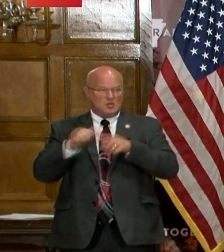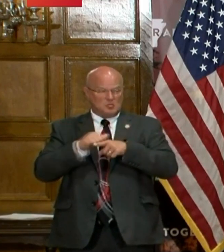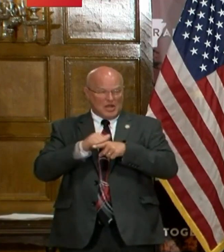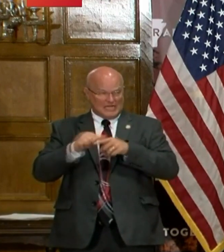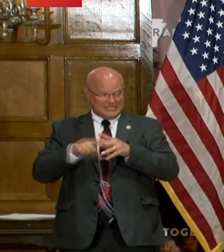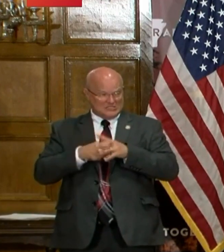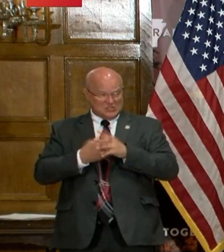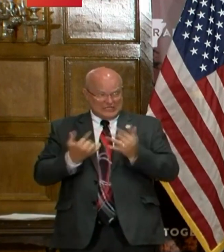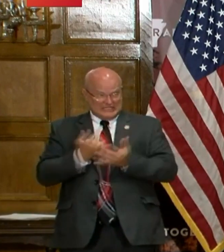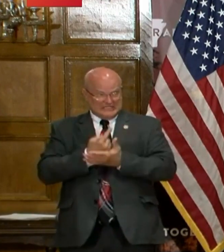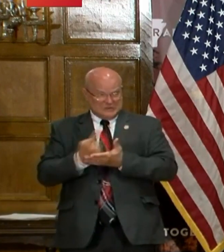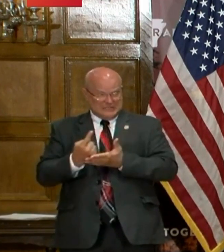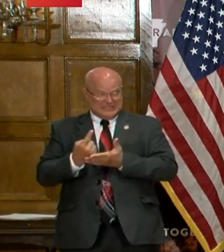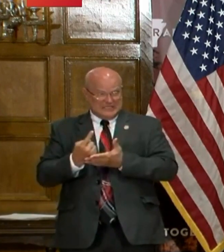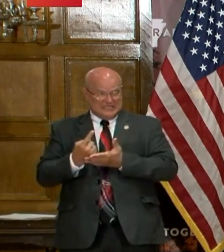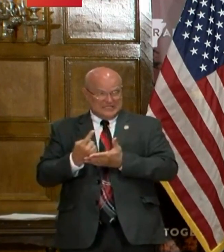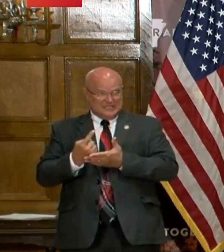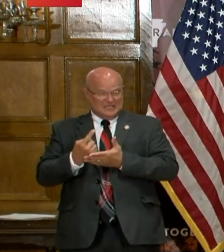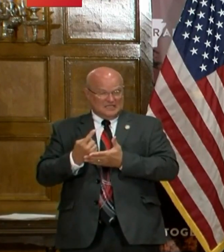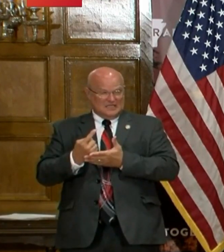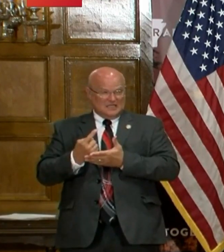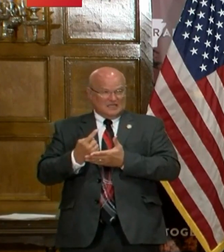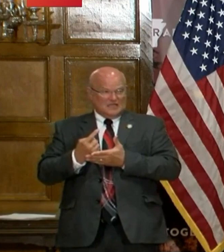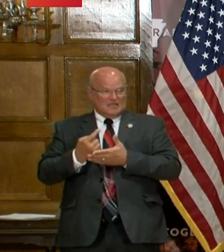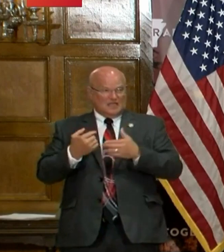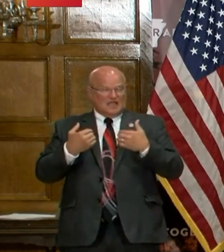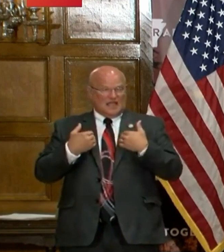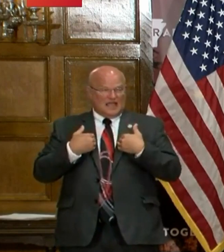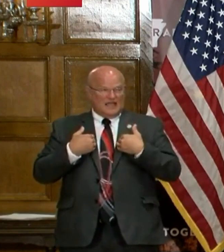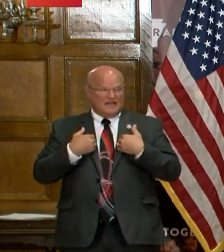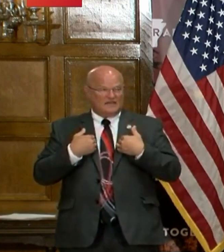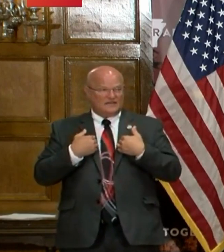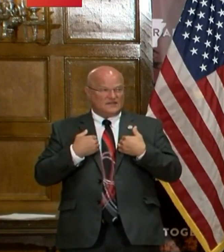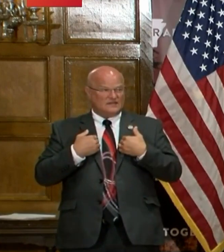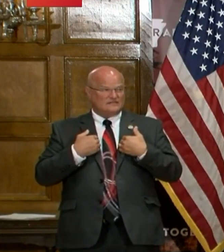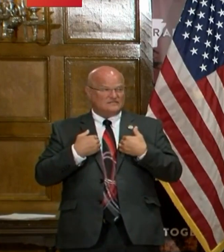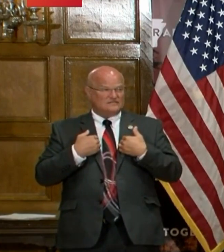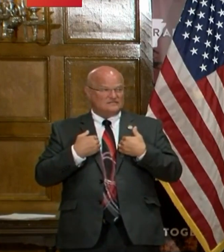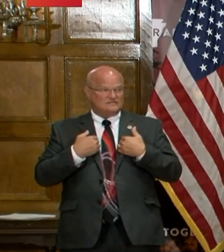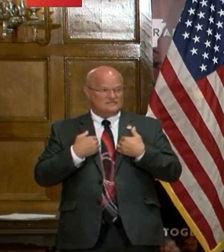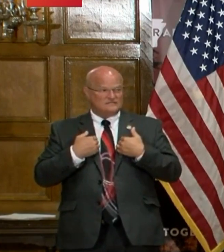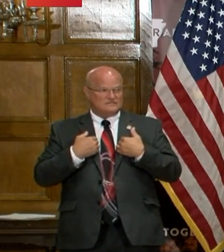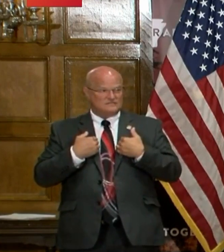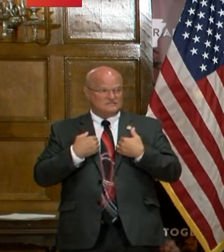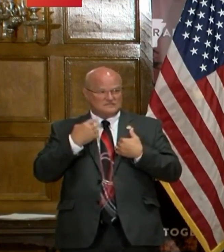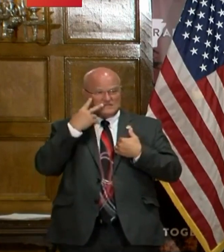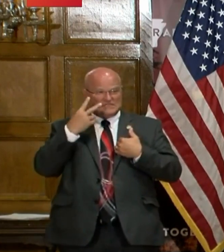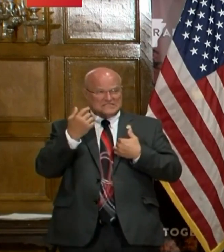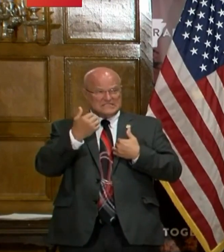the football practice that started this week, have you